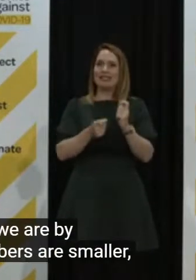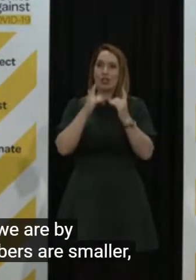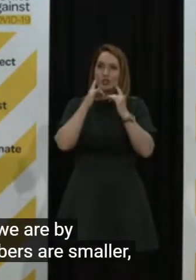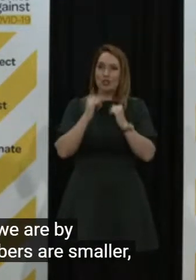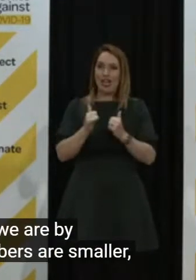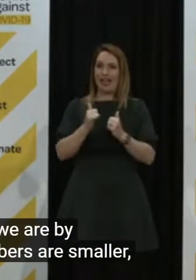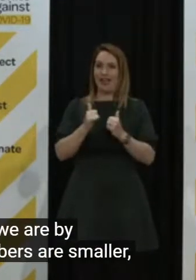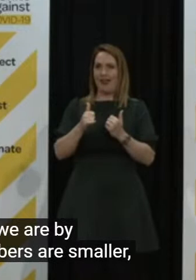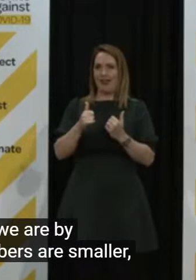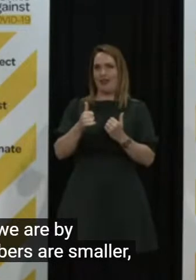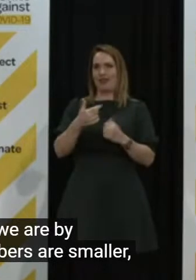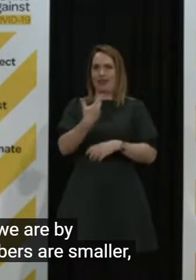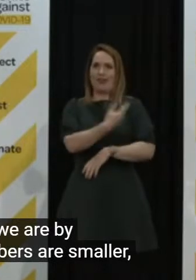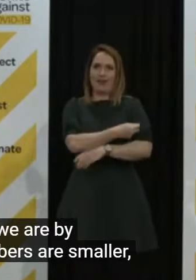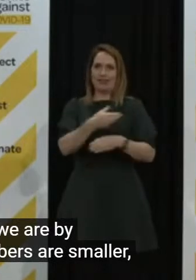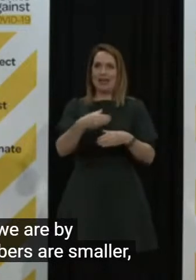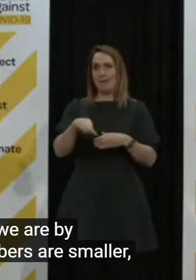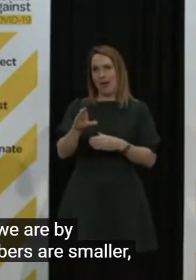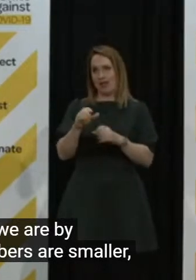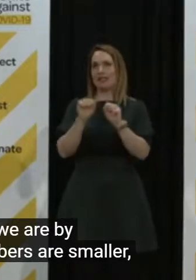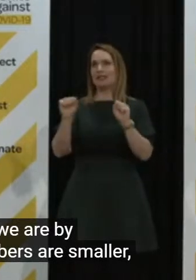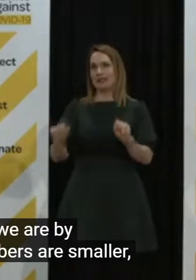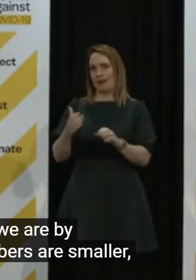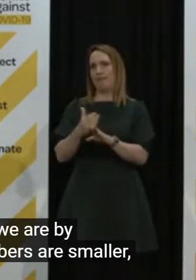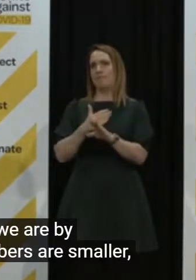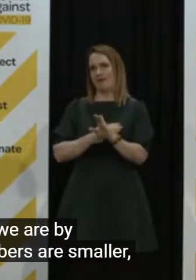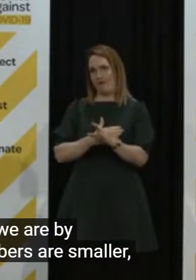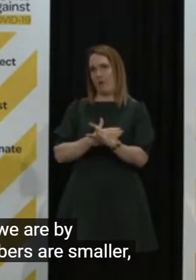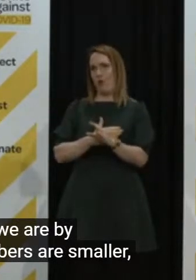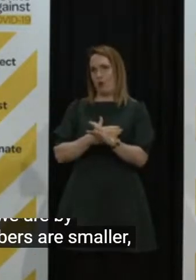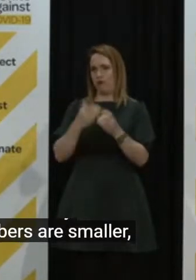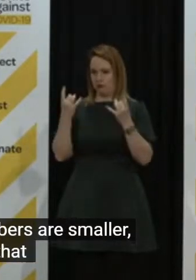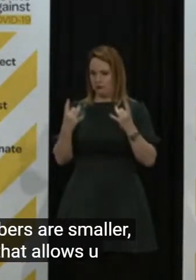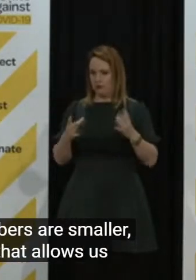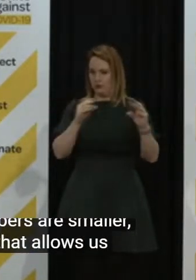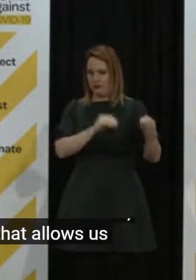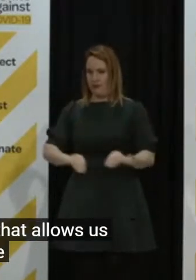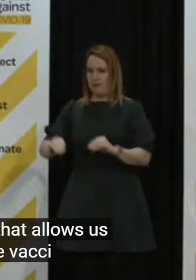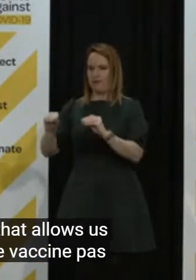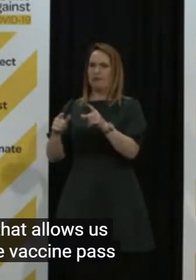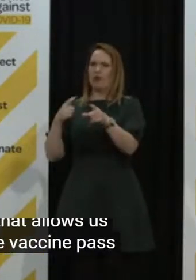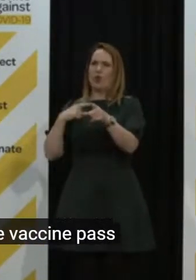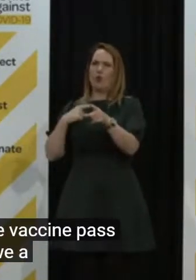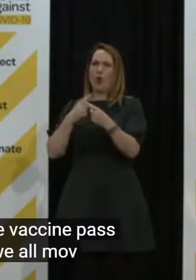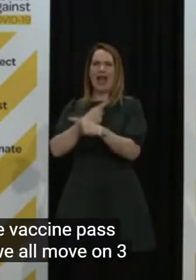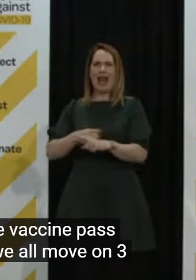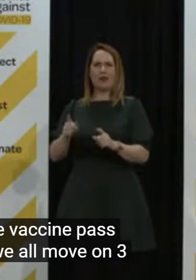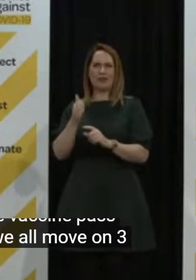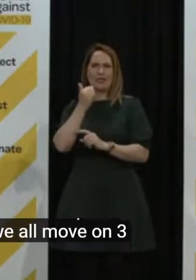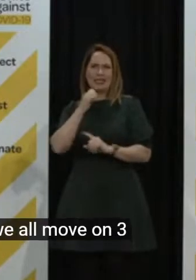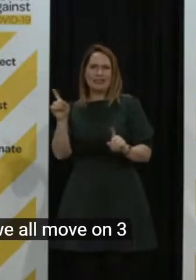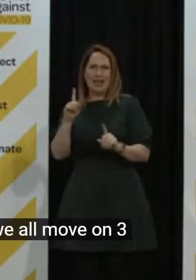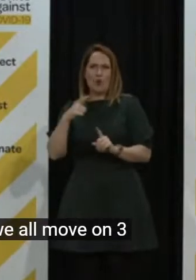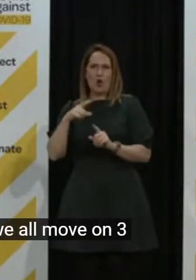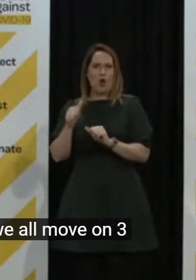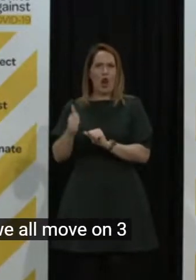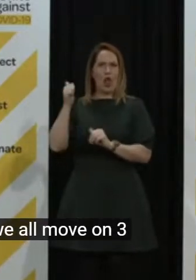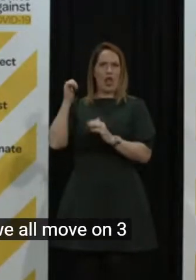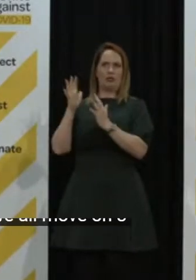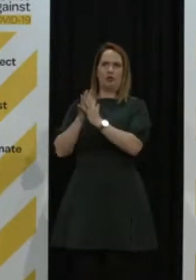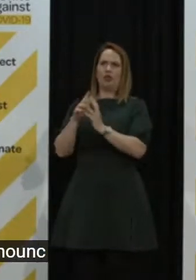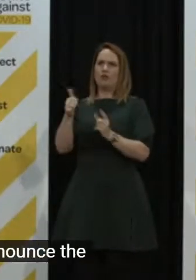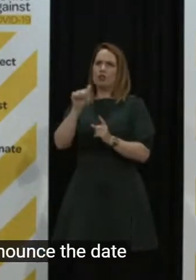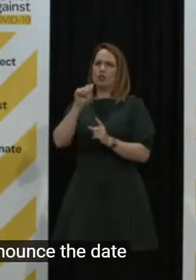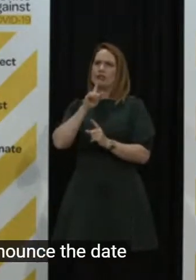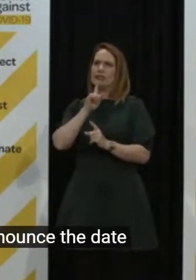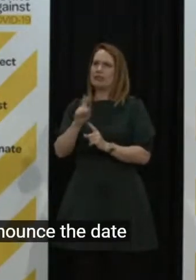move on the 3rd of December. Why did you only announce the date today? Why didn't you do it last week? You said it would be 24, 48 hours.